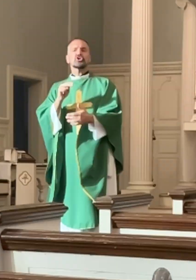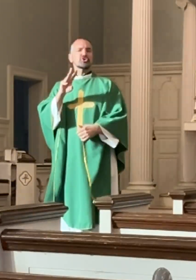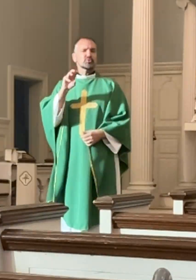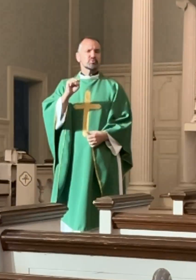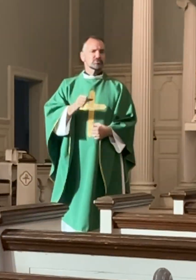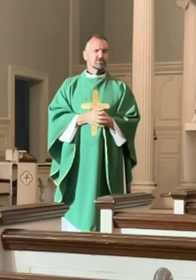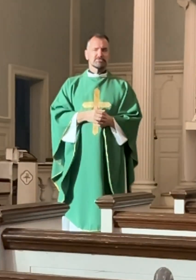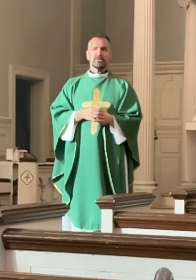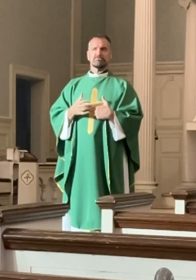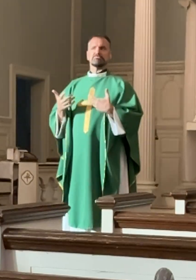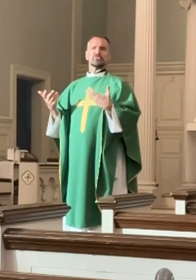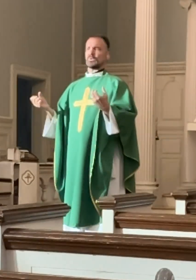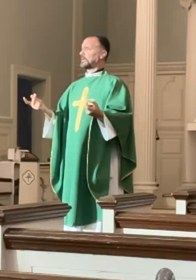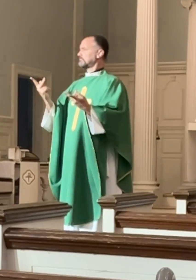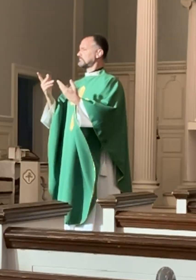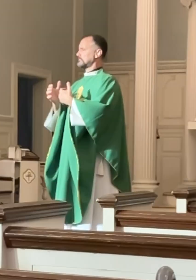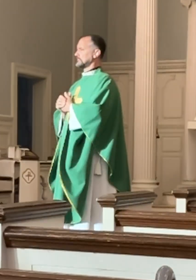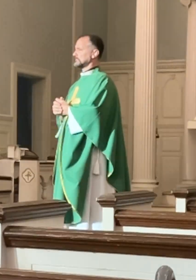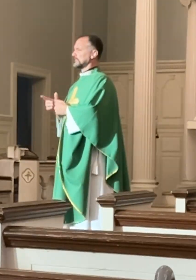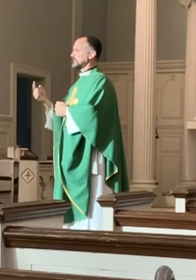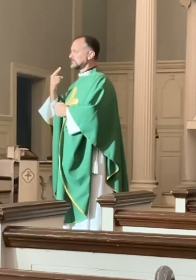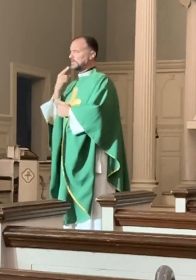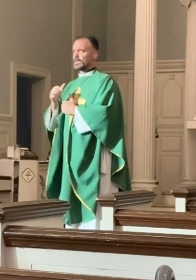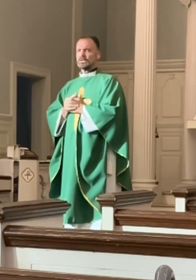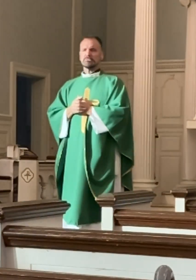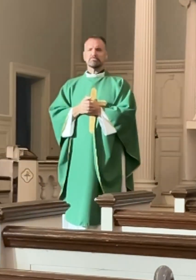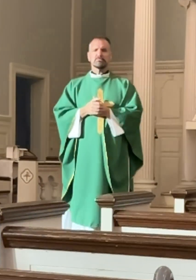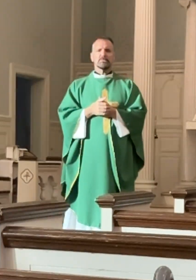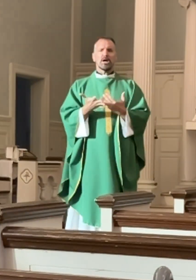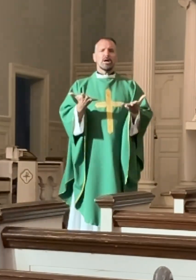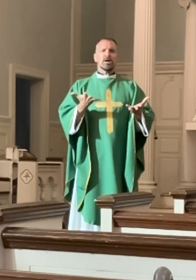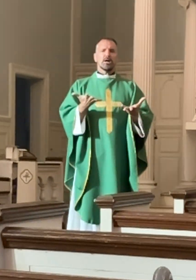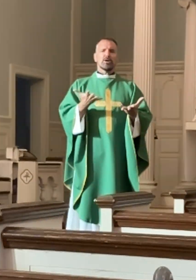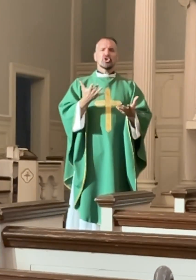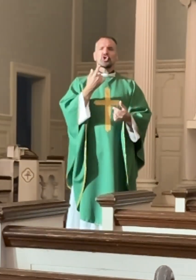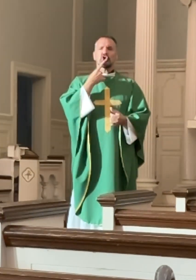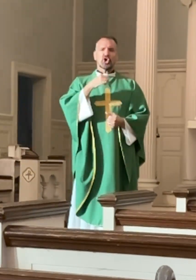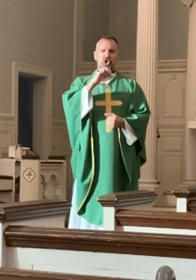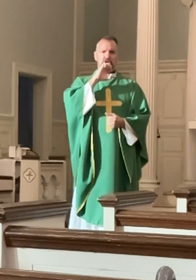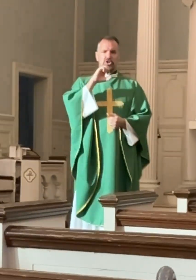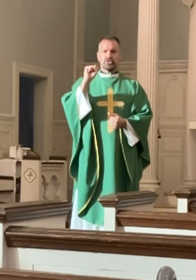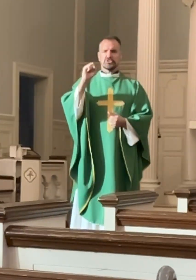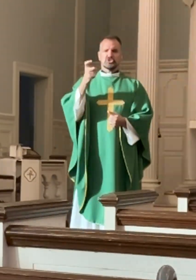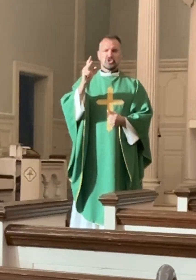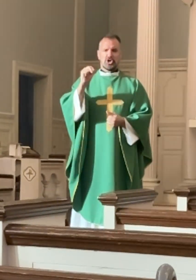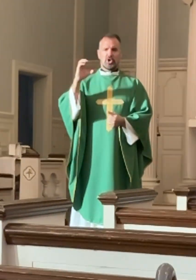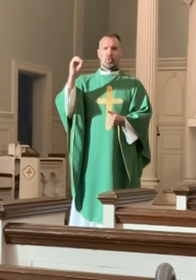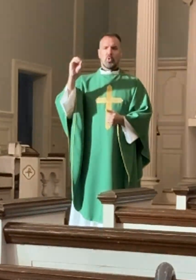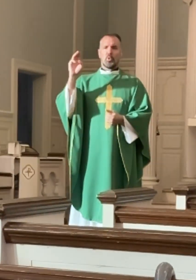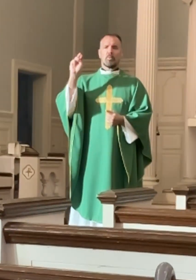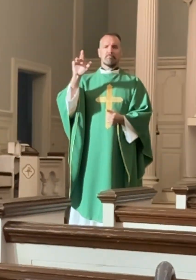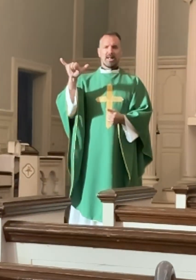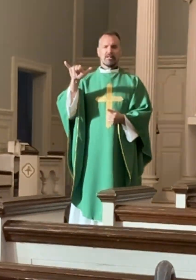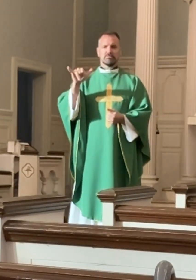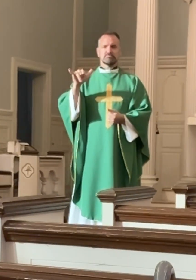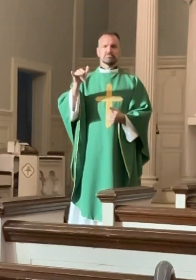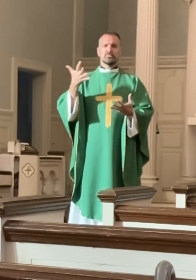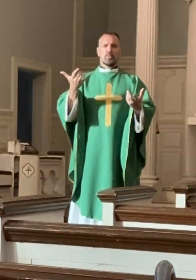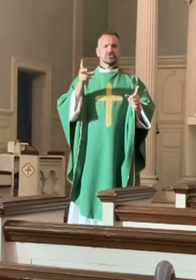Cardinal's delegate. He said, I'll give this for you. And I said, okay. Well, what's that? He said, Cardinal's job on Maddie